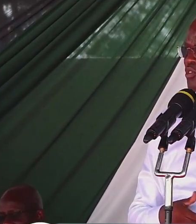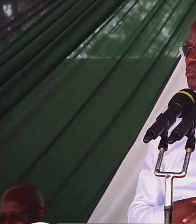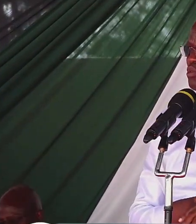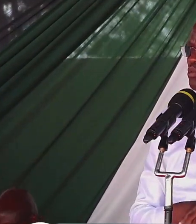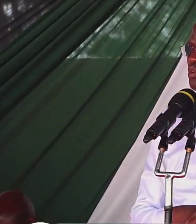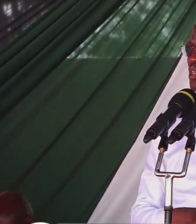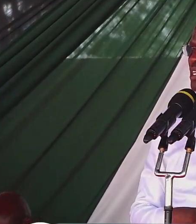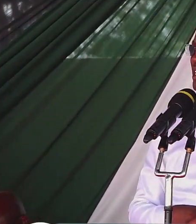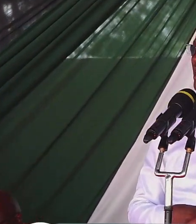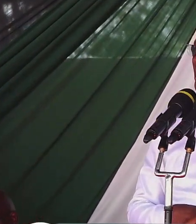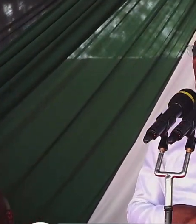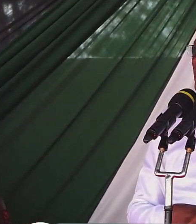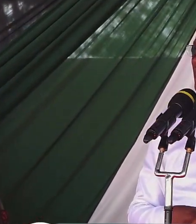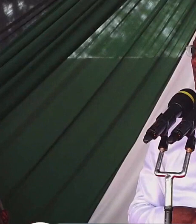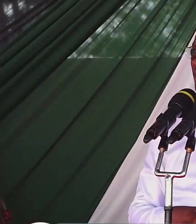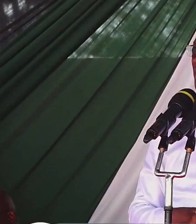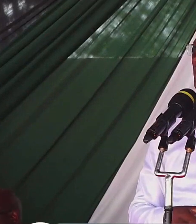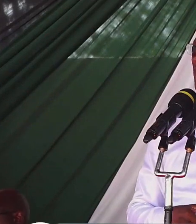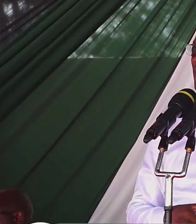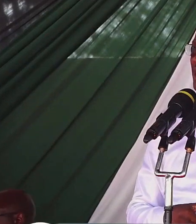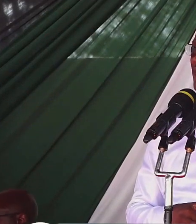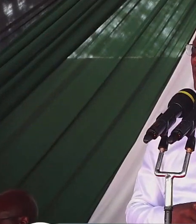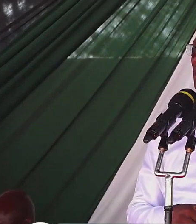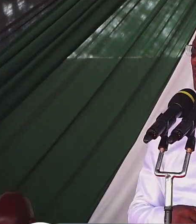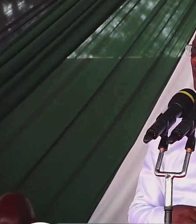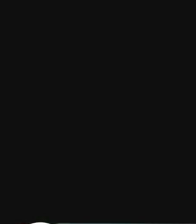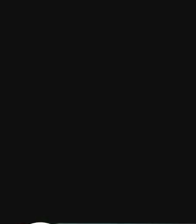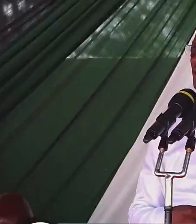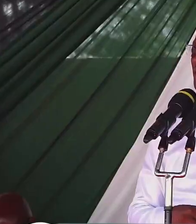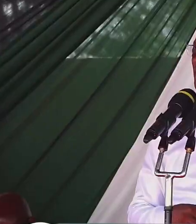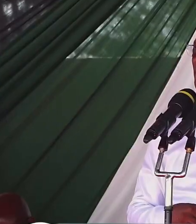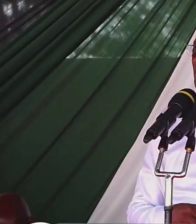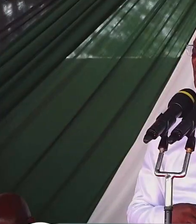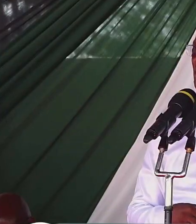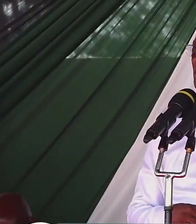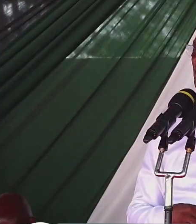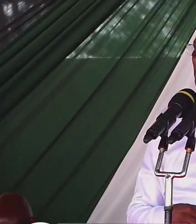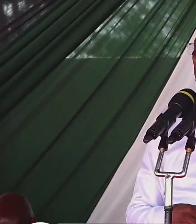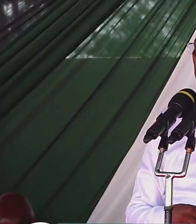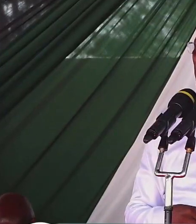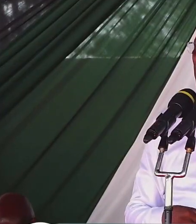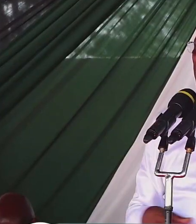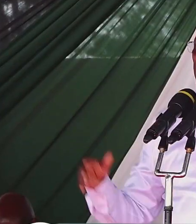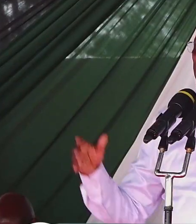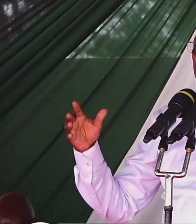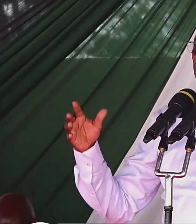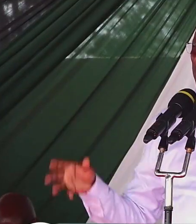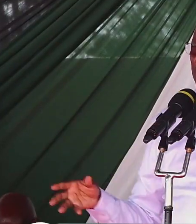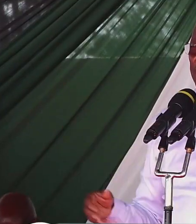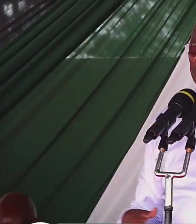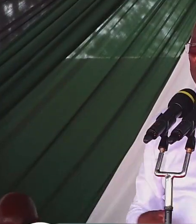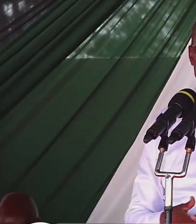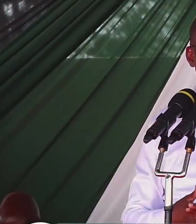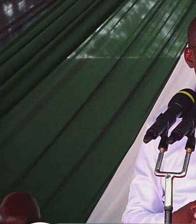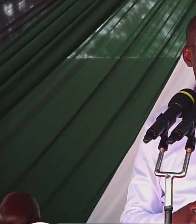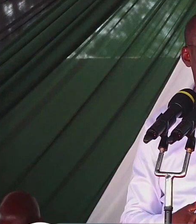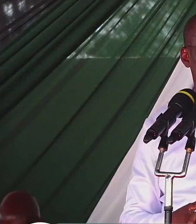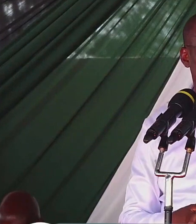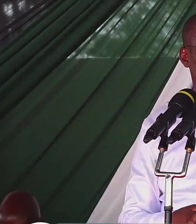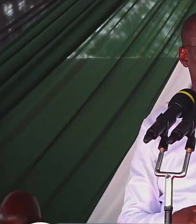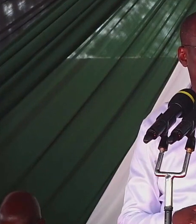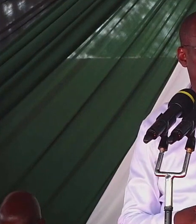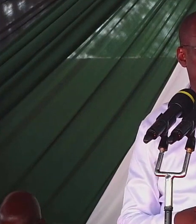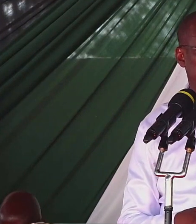appreciation to the Governor Mutai, Dr. Mutai, for really accepting to come and grace this